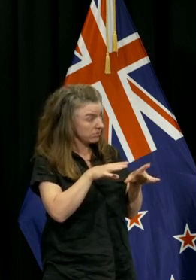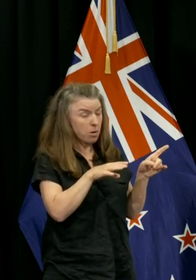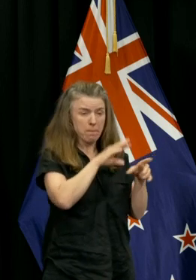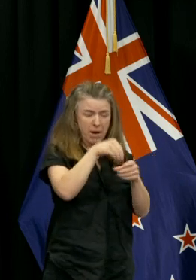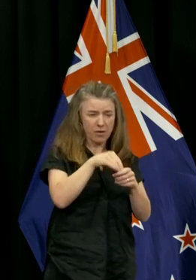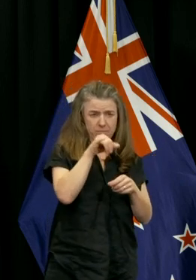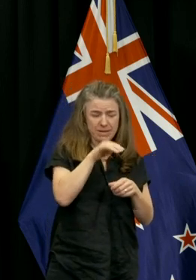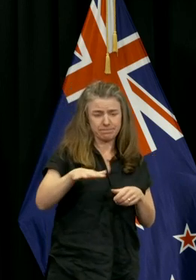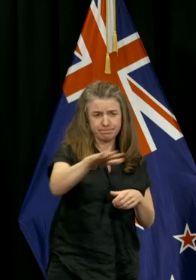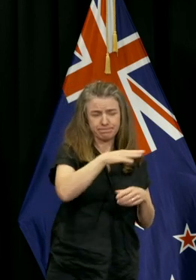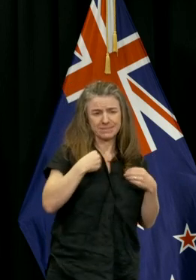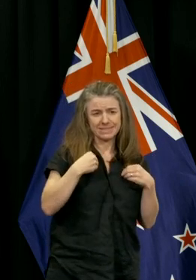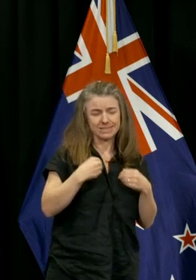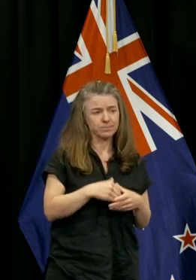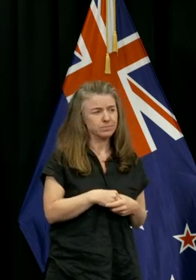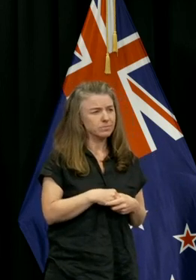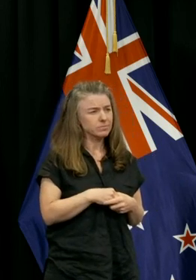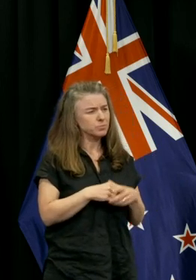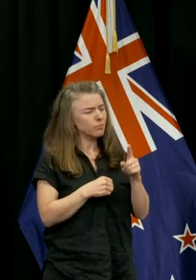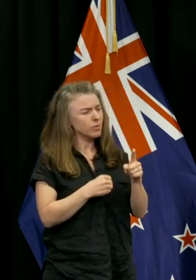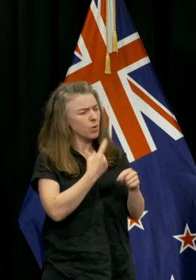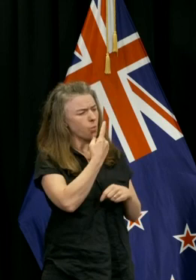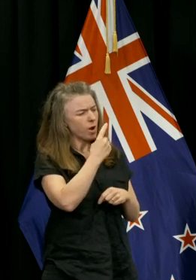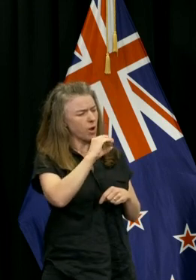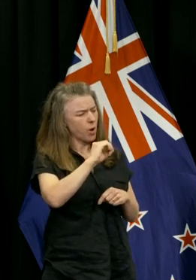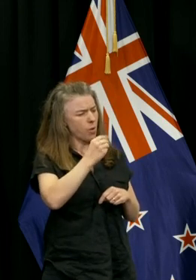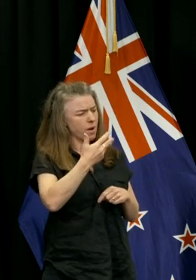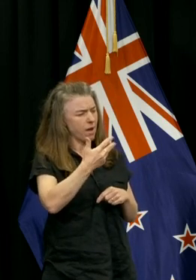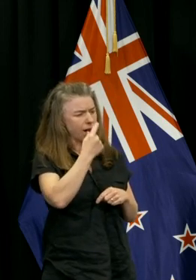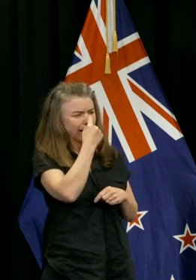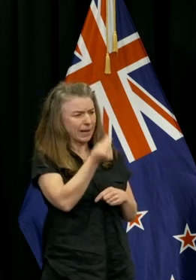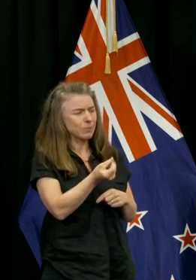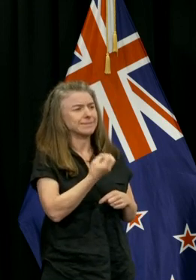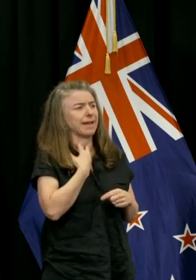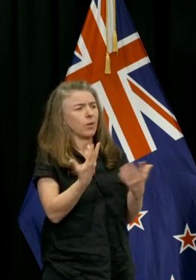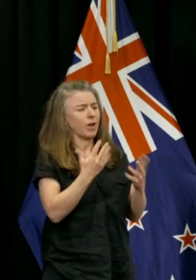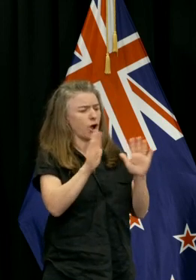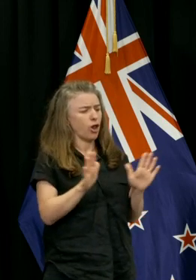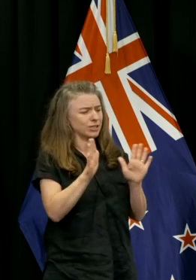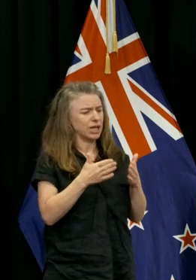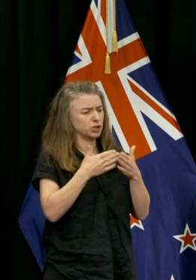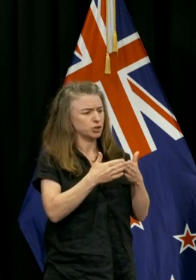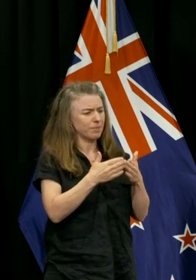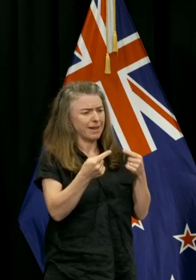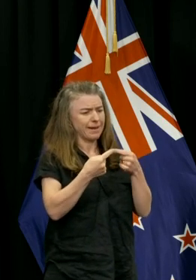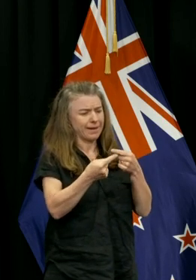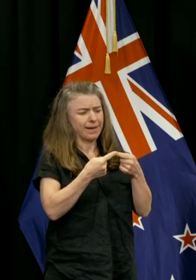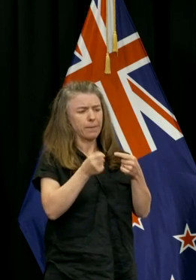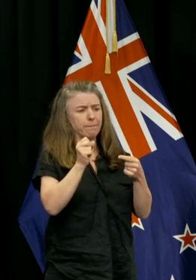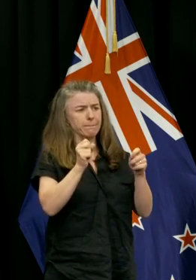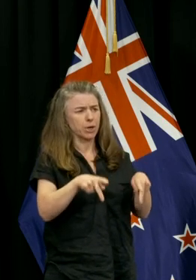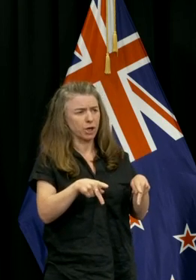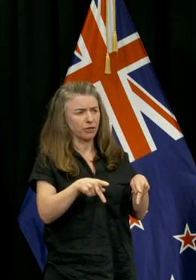So 109 Kiwis are stuck on a cruise ship near Perth. Will we send a Mercy flight to go and get them? We still have had